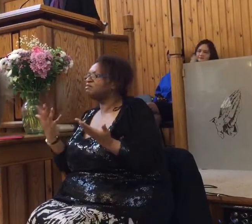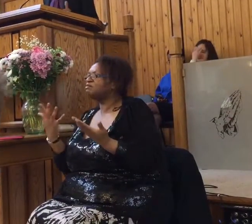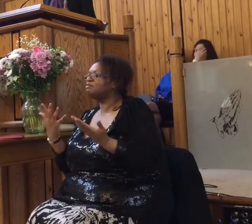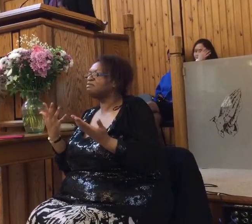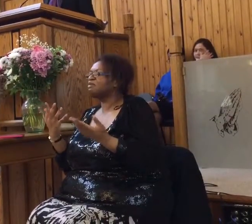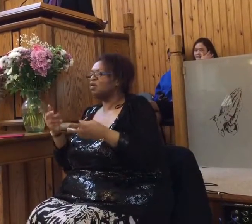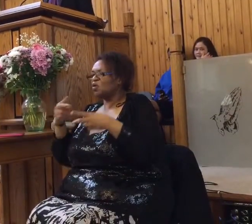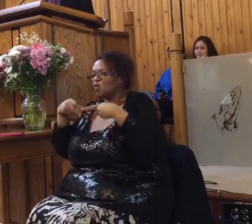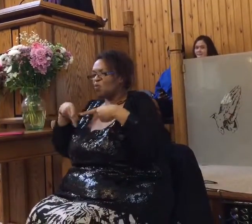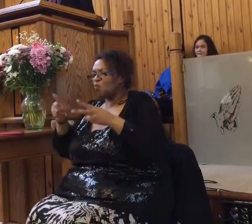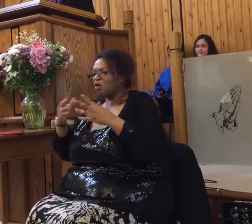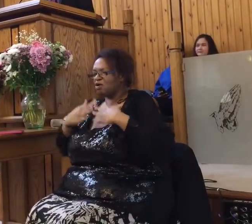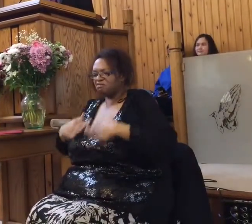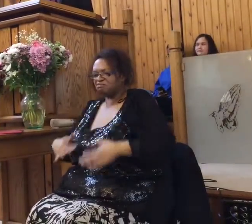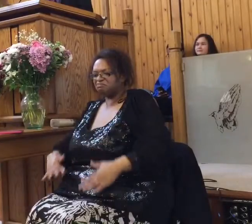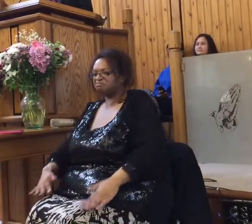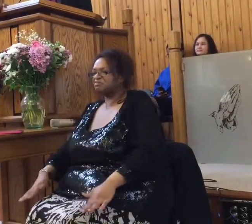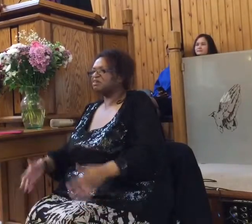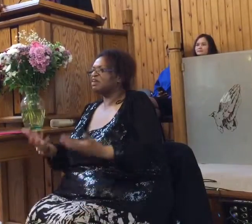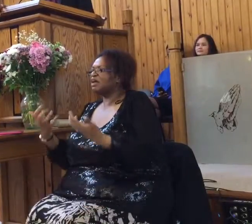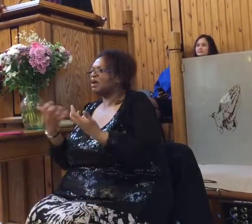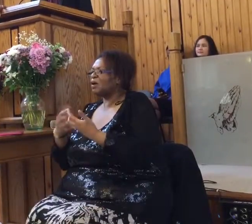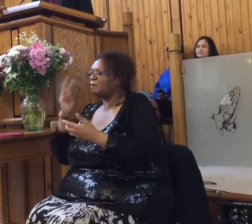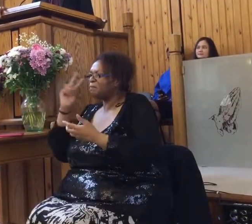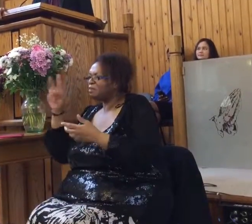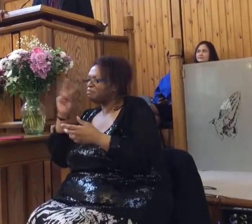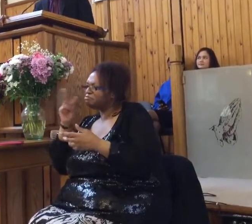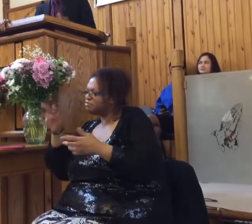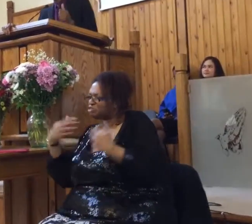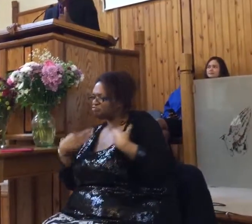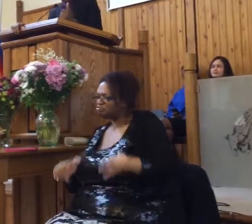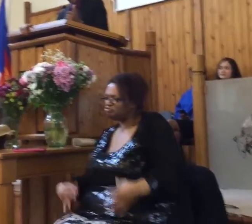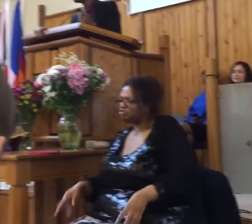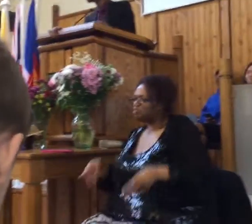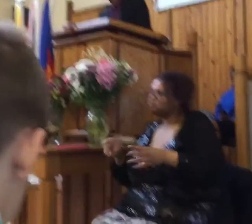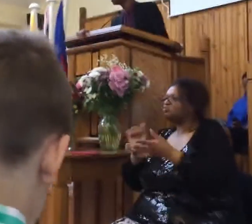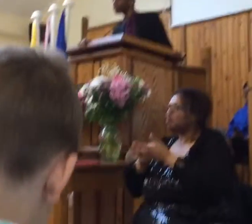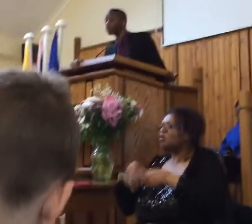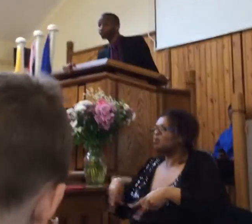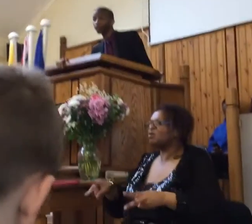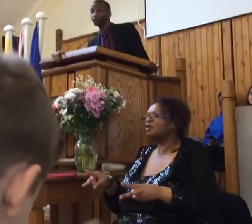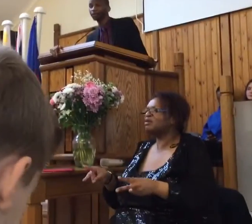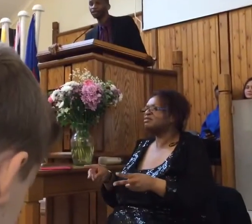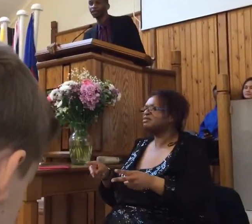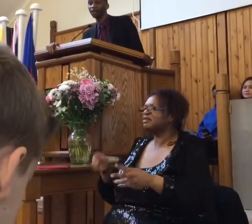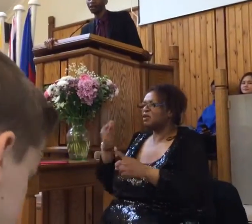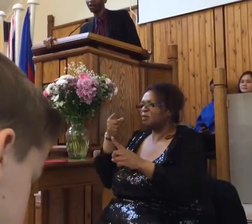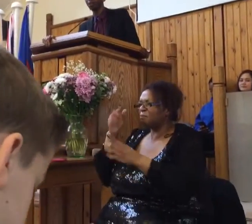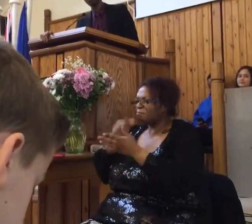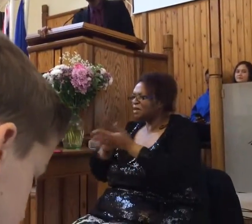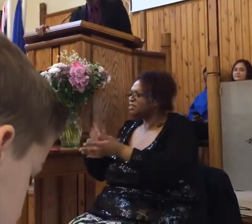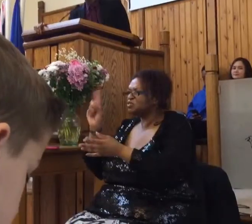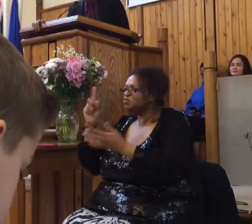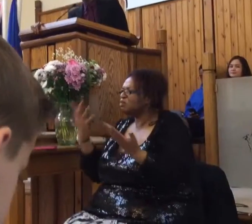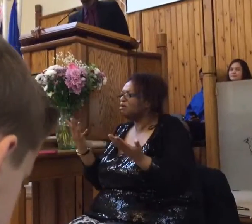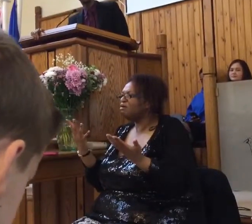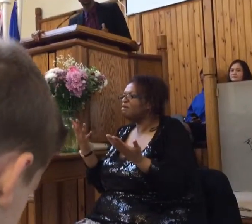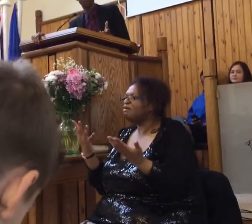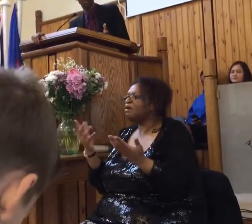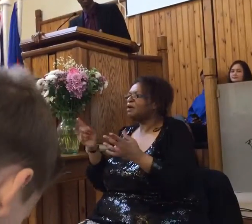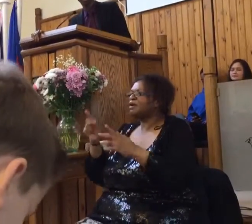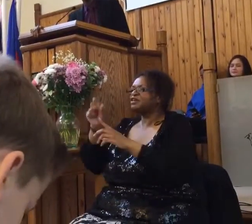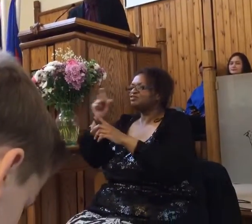The way I'm dressed, what sermon is it preaching to the angels? What sermon is it preaching to the church members? What sermon is it